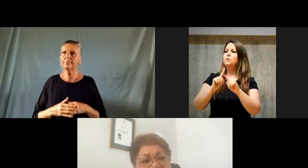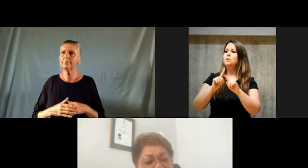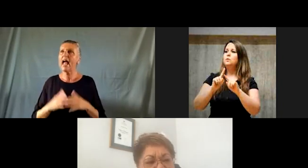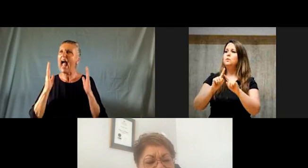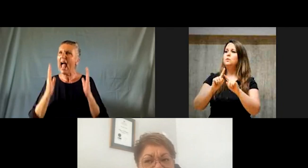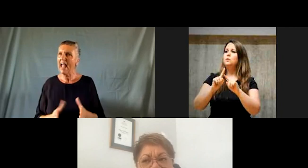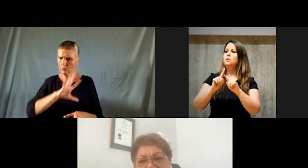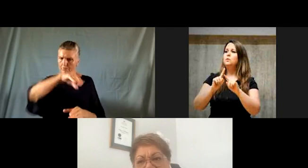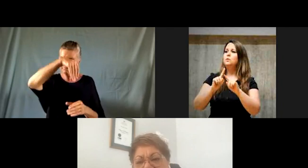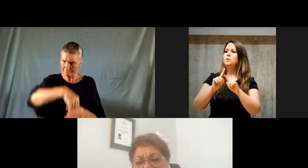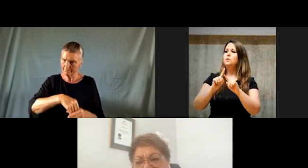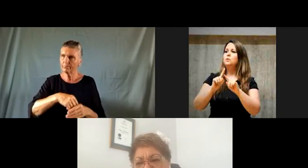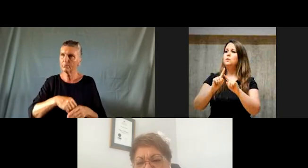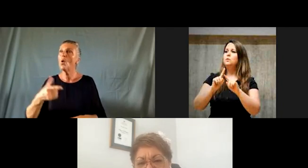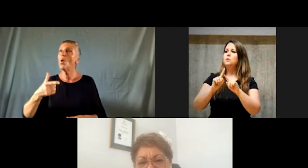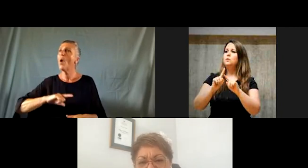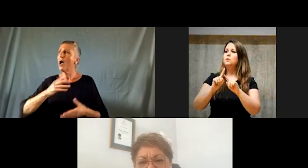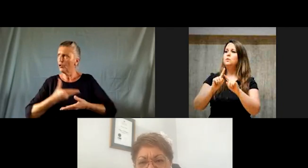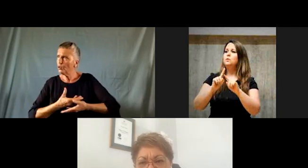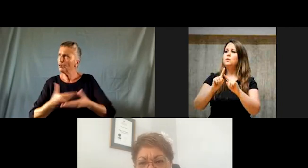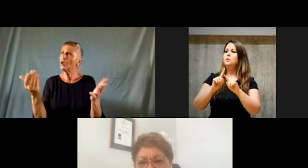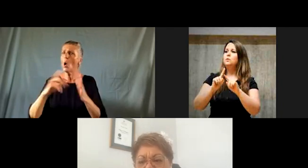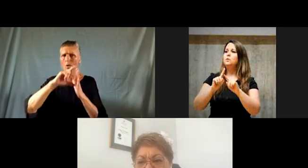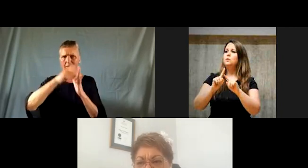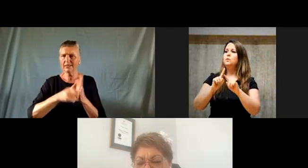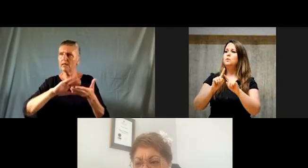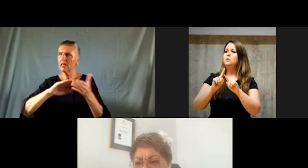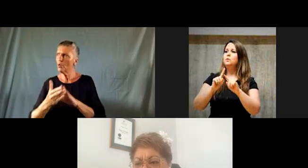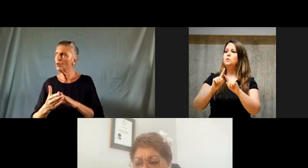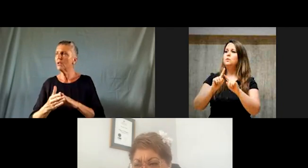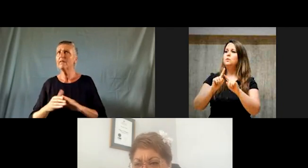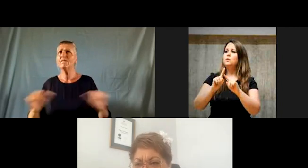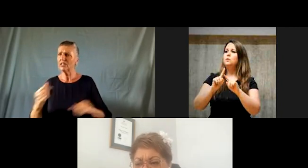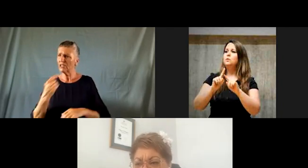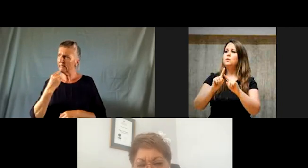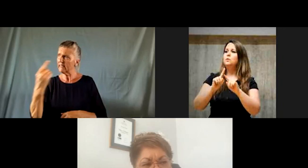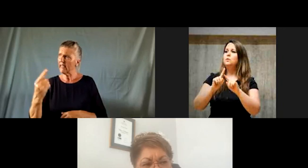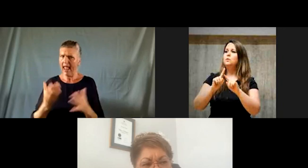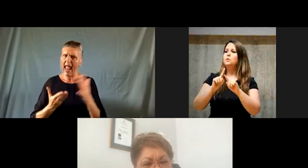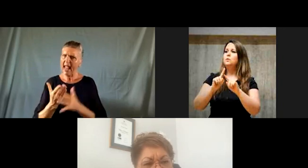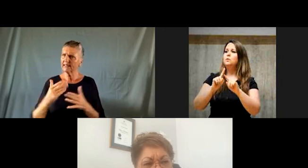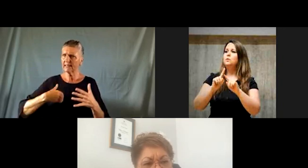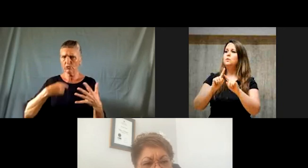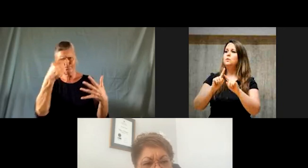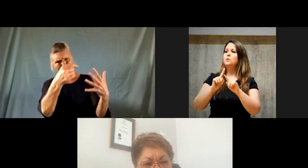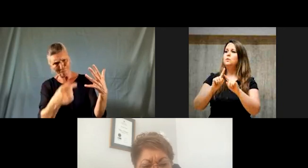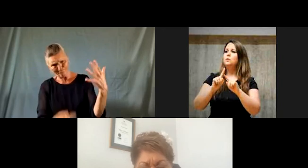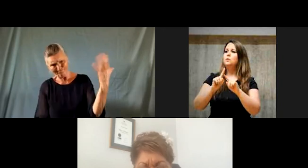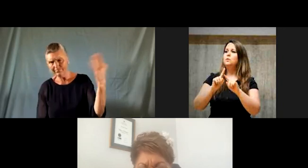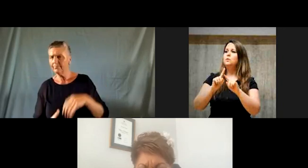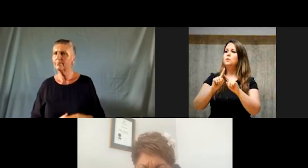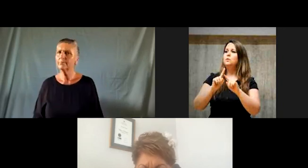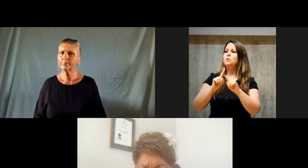there if it's to reflect what the disability community has always said around accessibility legislation.